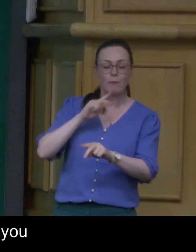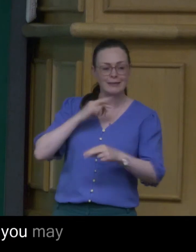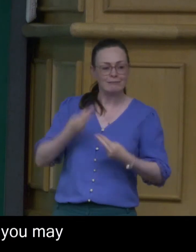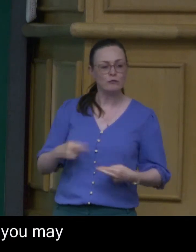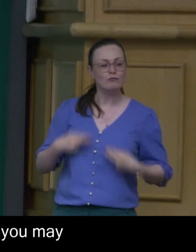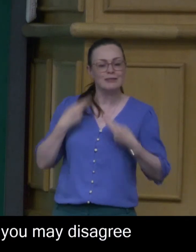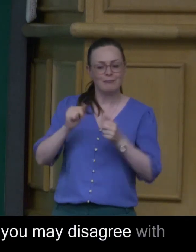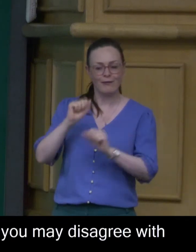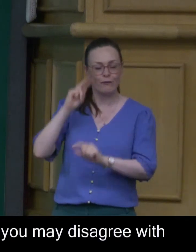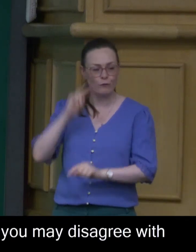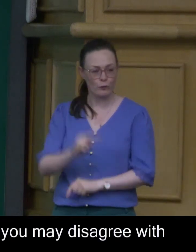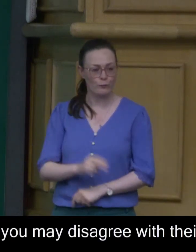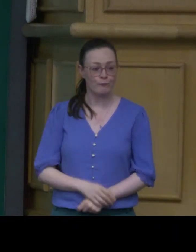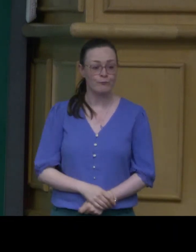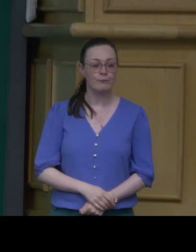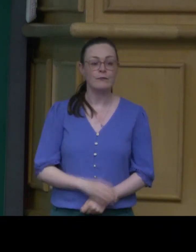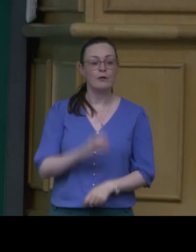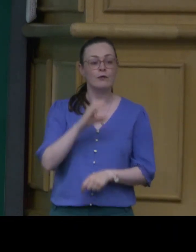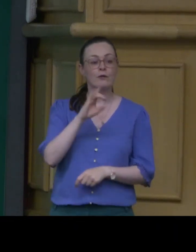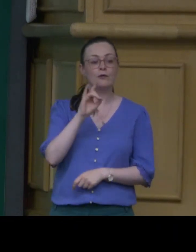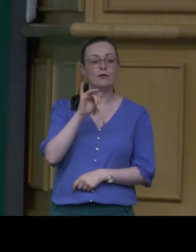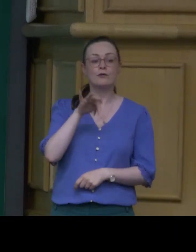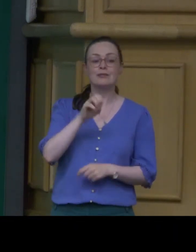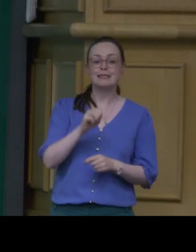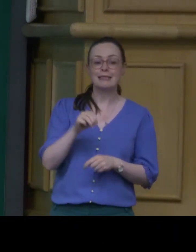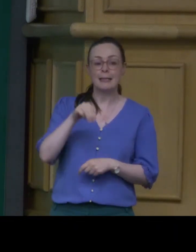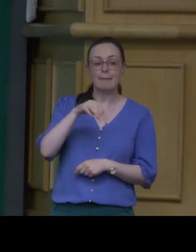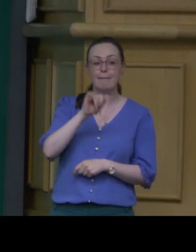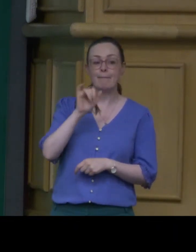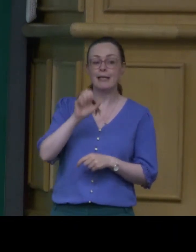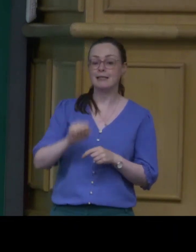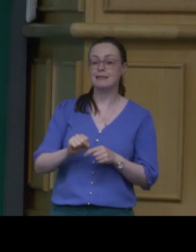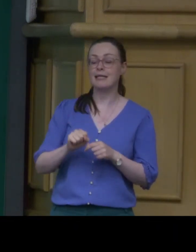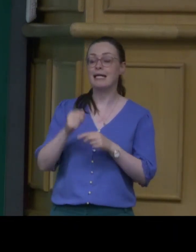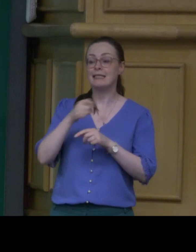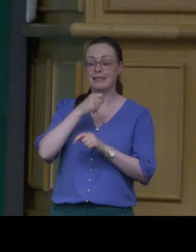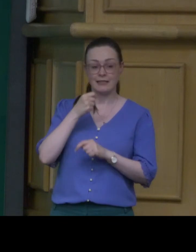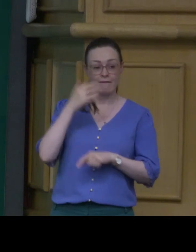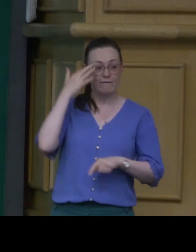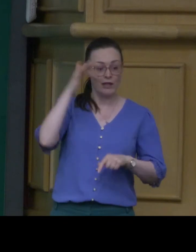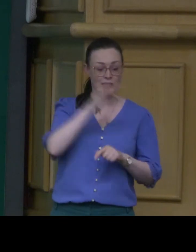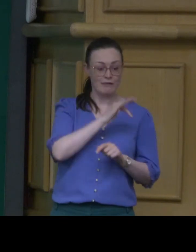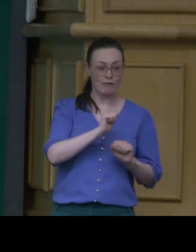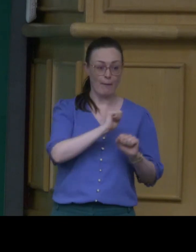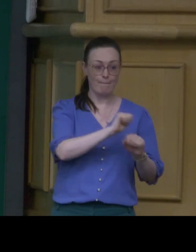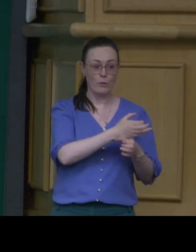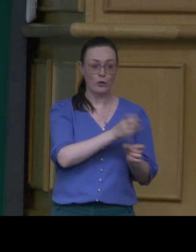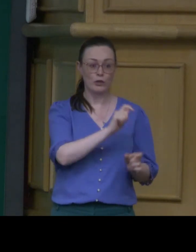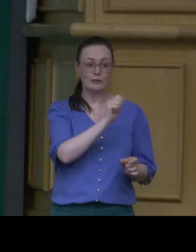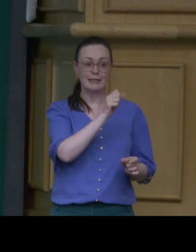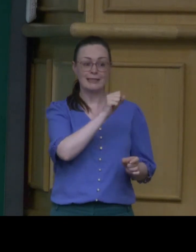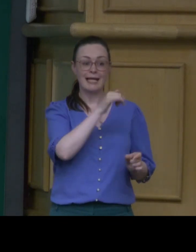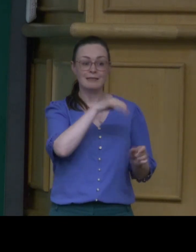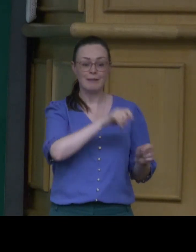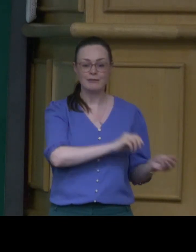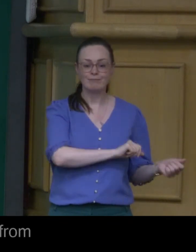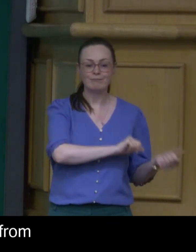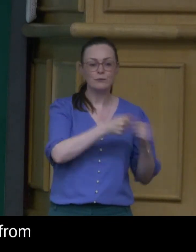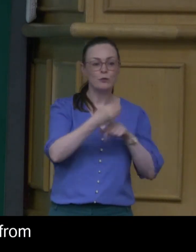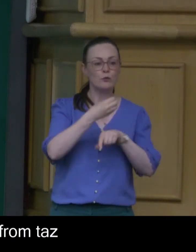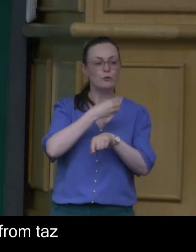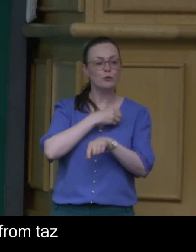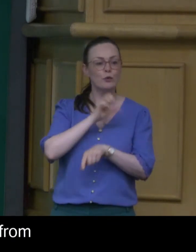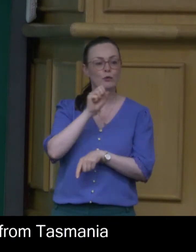view. Christine Milne said that the philosophy spread from Tasmania at that time across to Sydney, where there